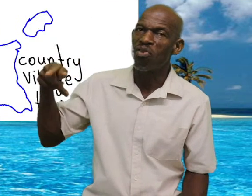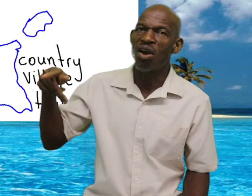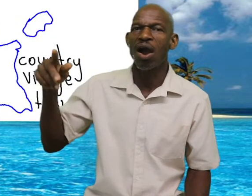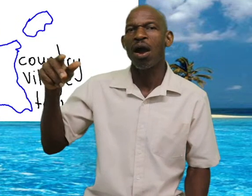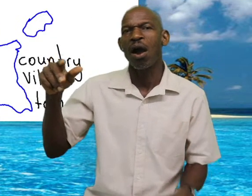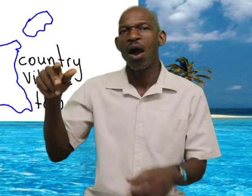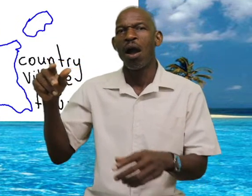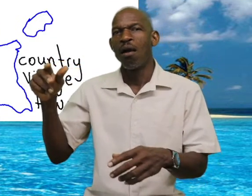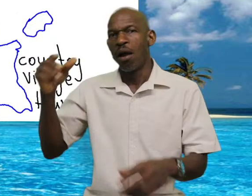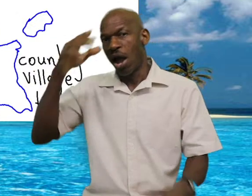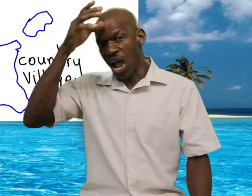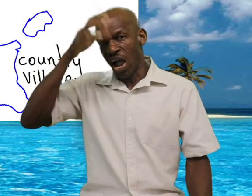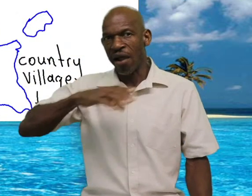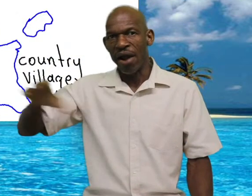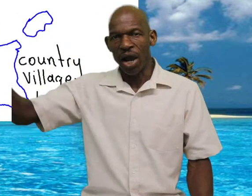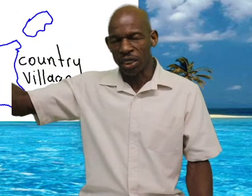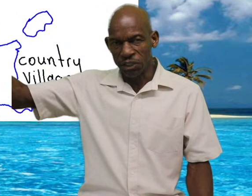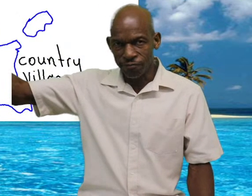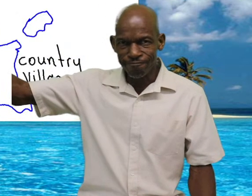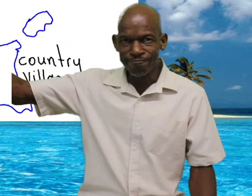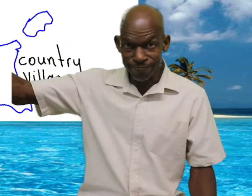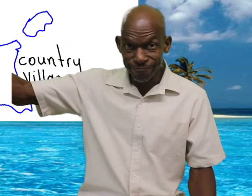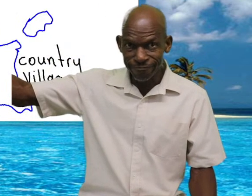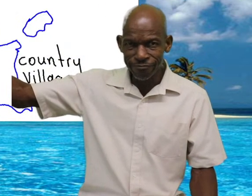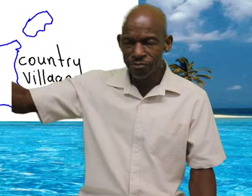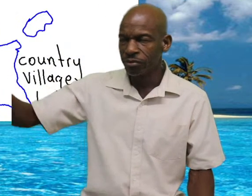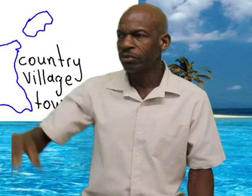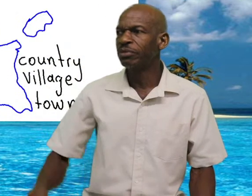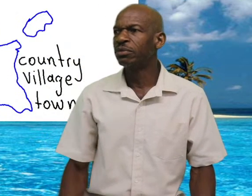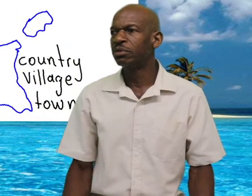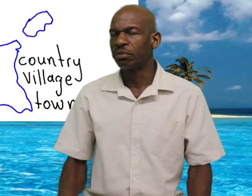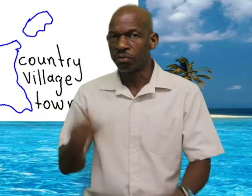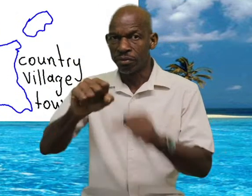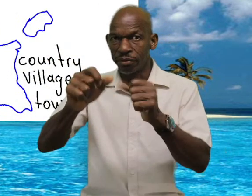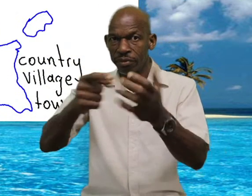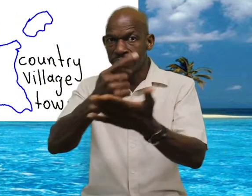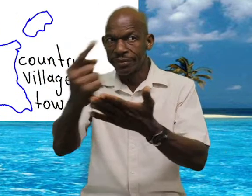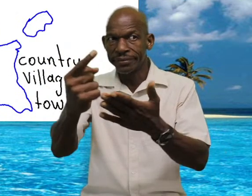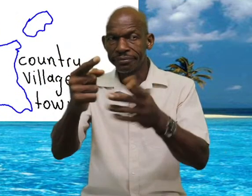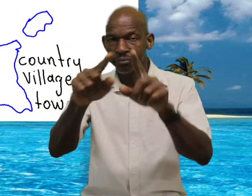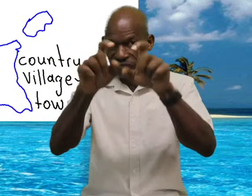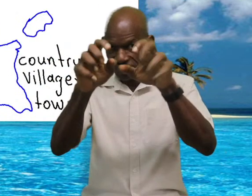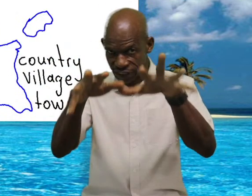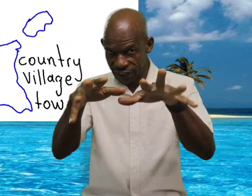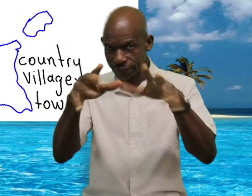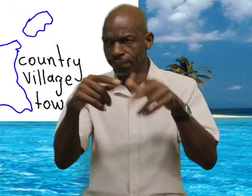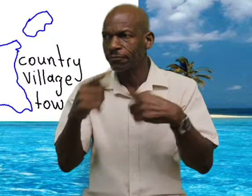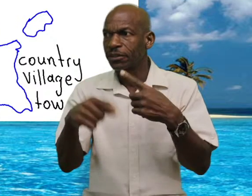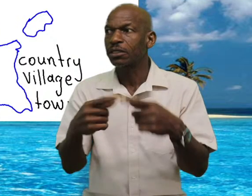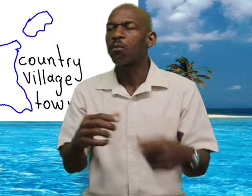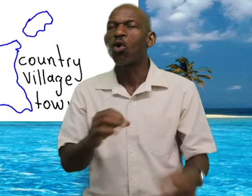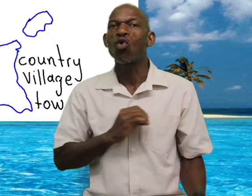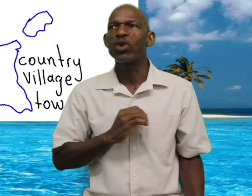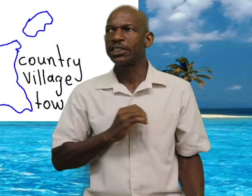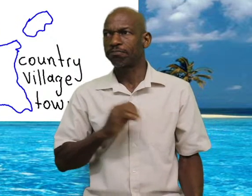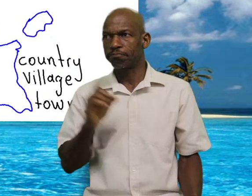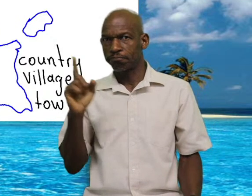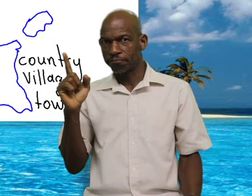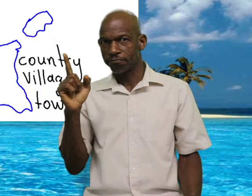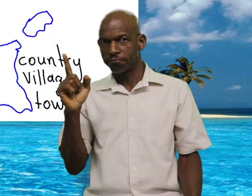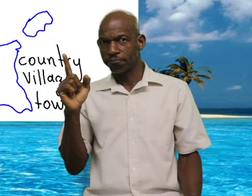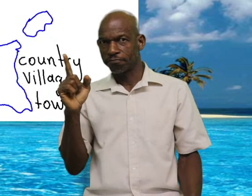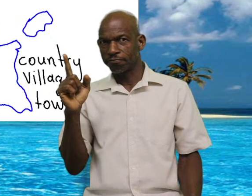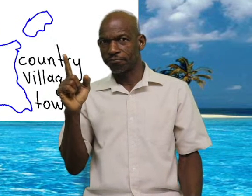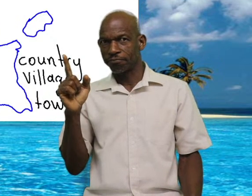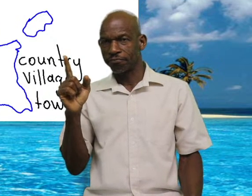I'm testing you on this ownership, meaning of ownership, I would ask you to put in these words based